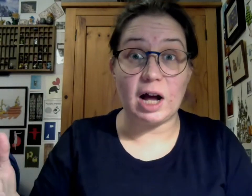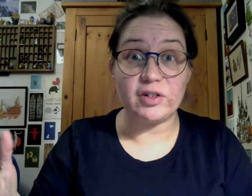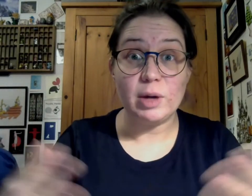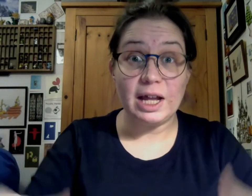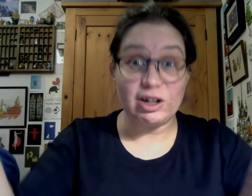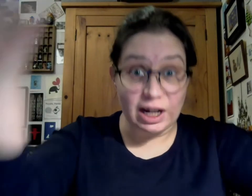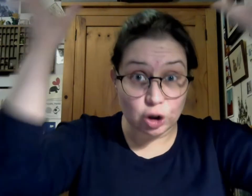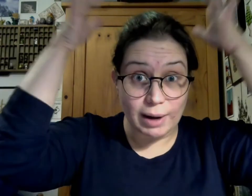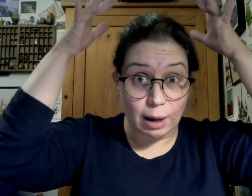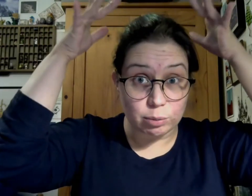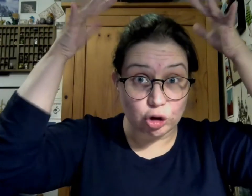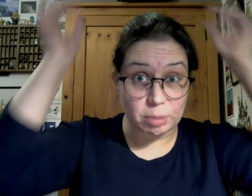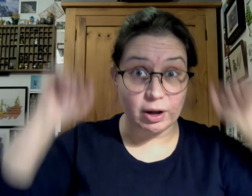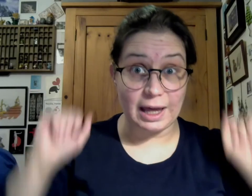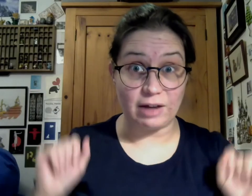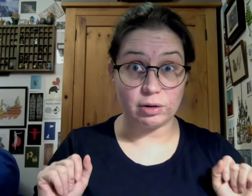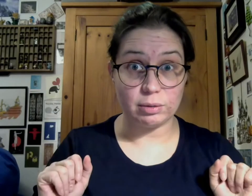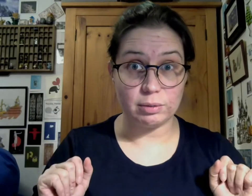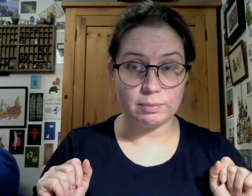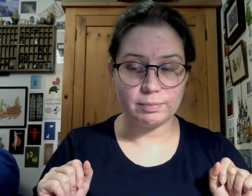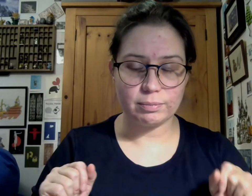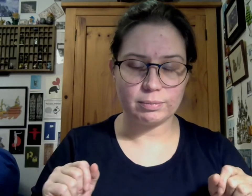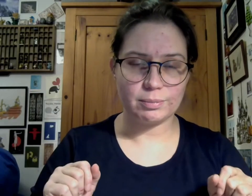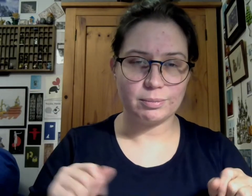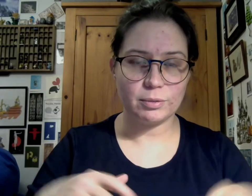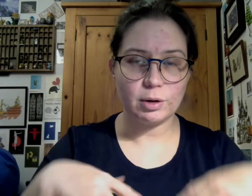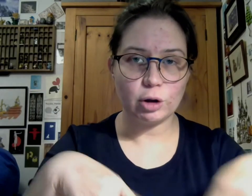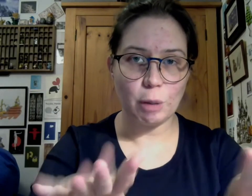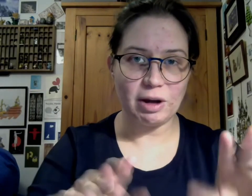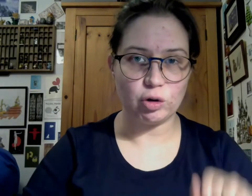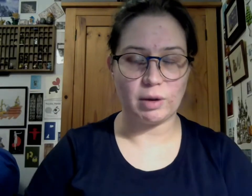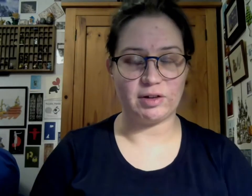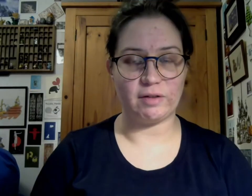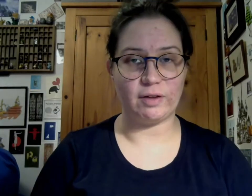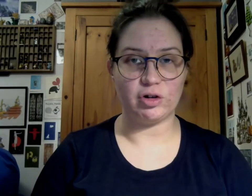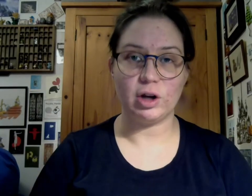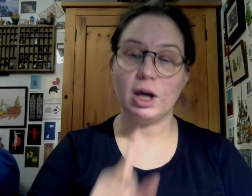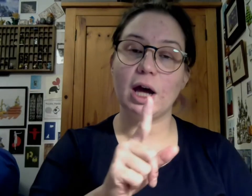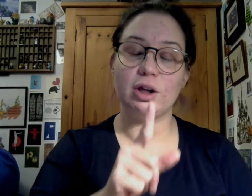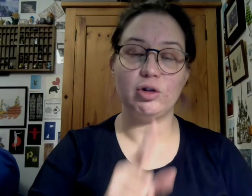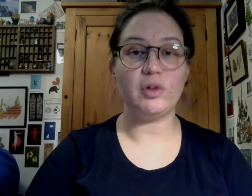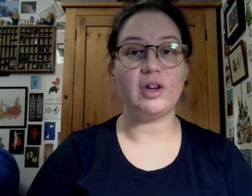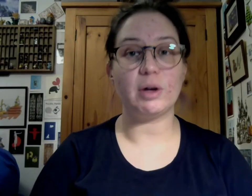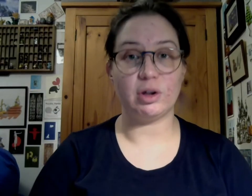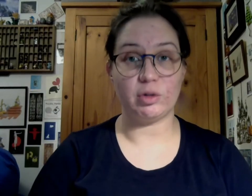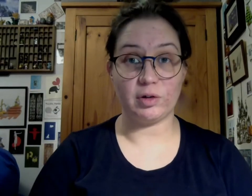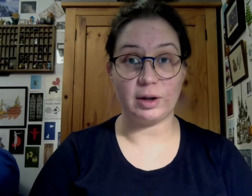castle, and that she had a crown on top of her head. Go back to your wife, said the fish, and you shall see what you shall see.